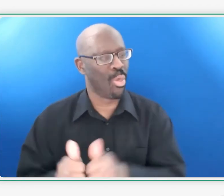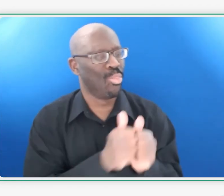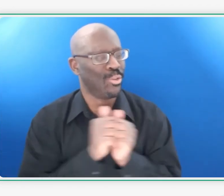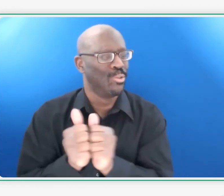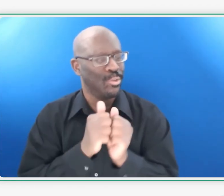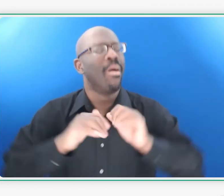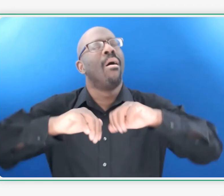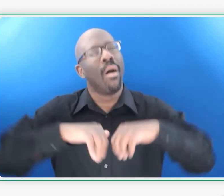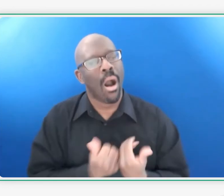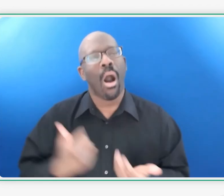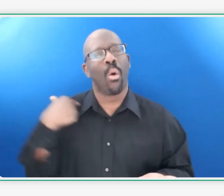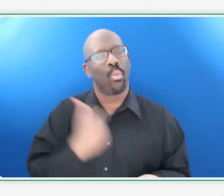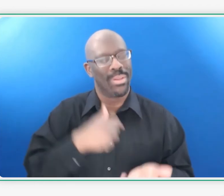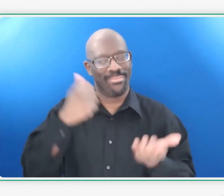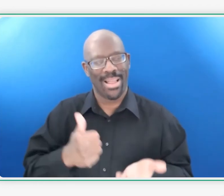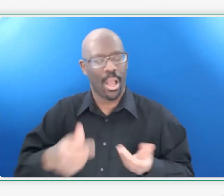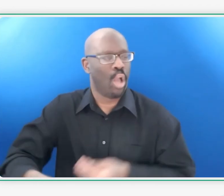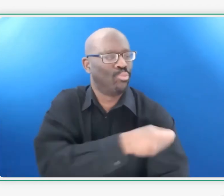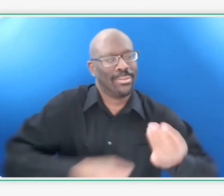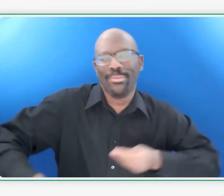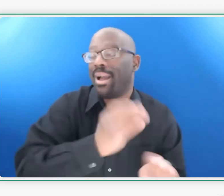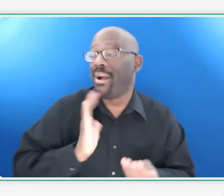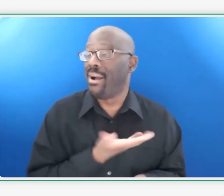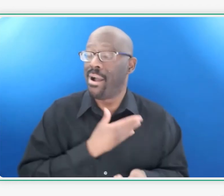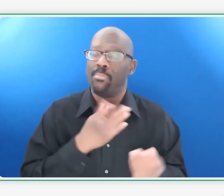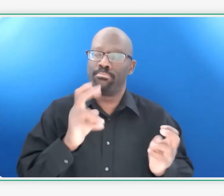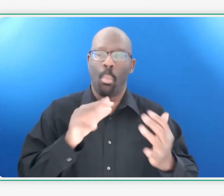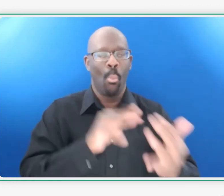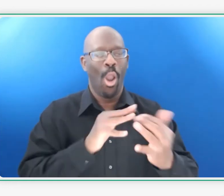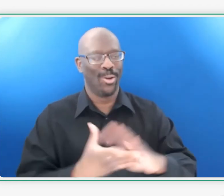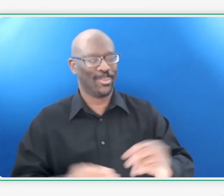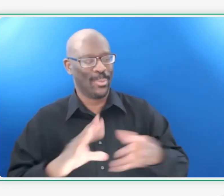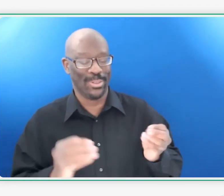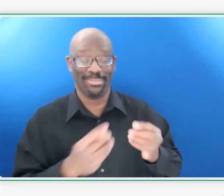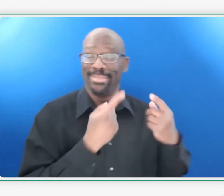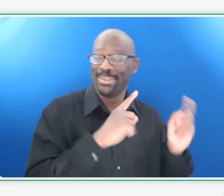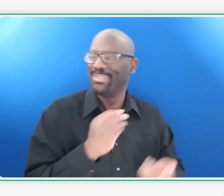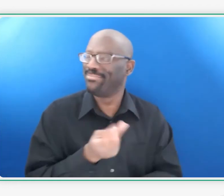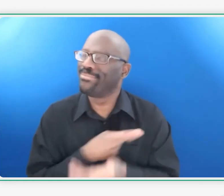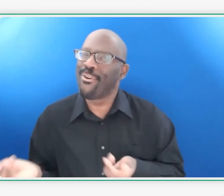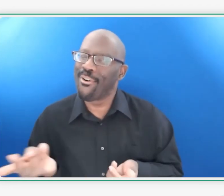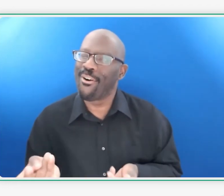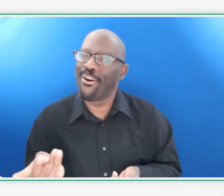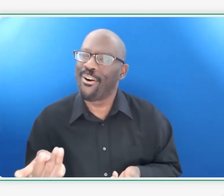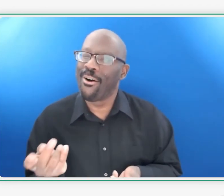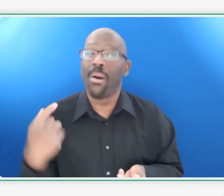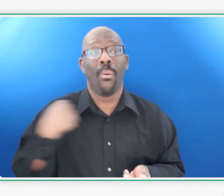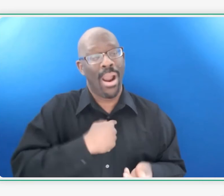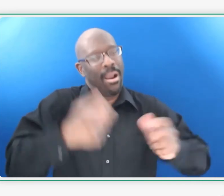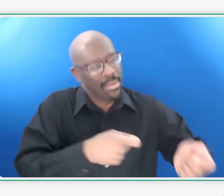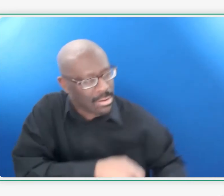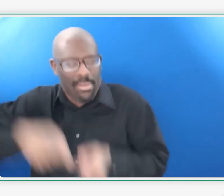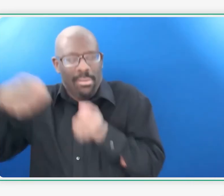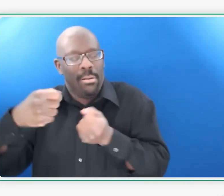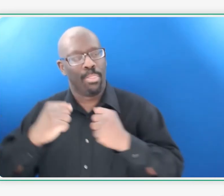well. And it's really important to remember that we're all in this together. So we need to share our war